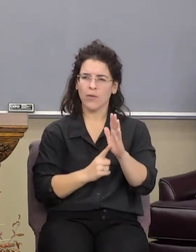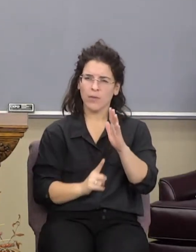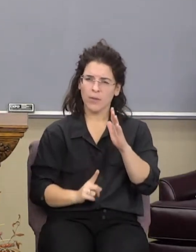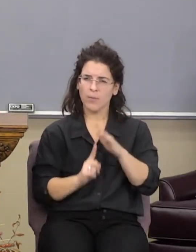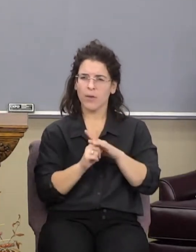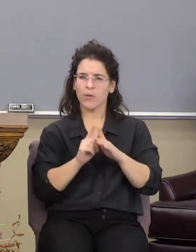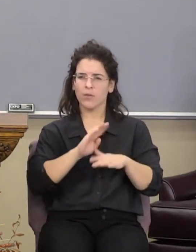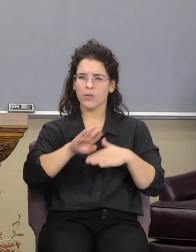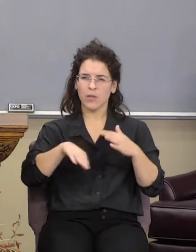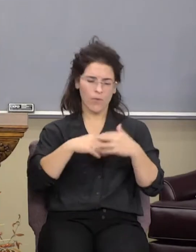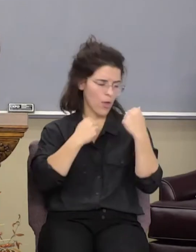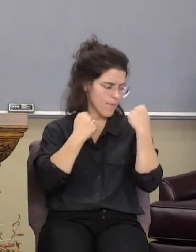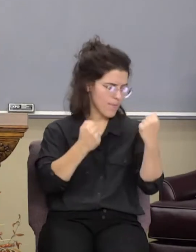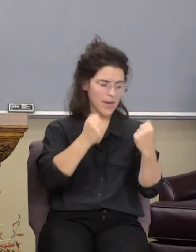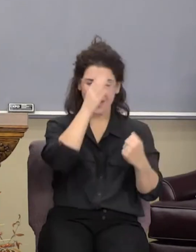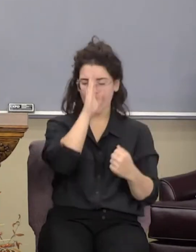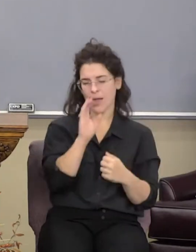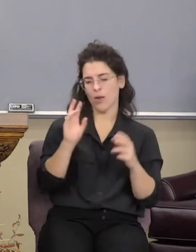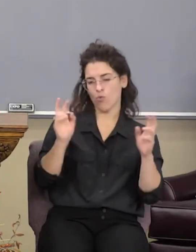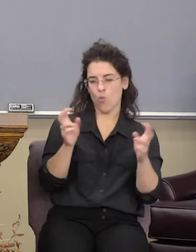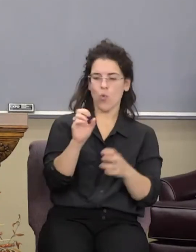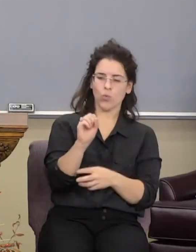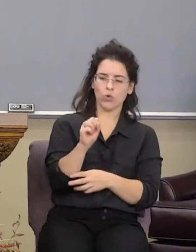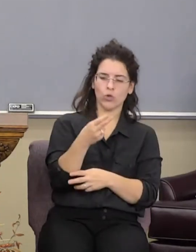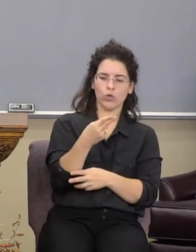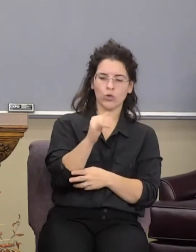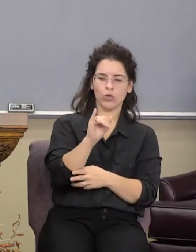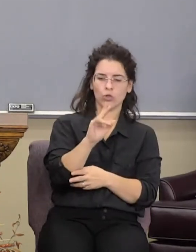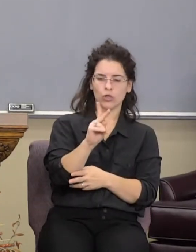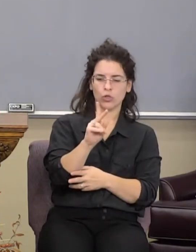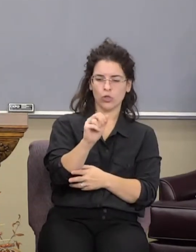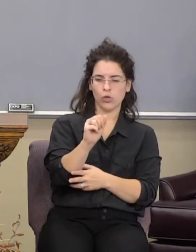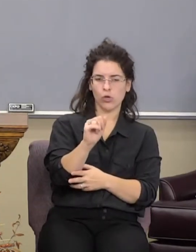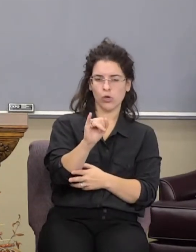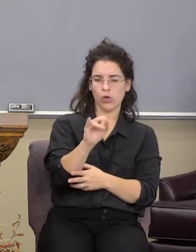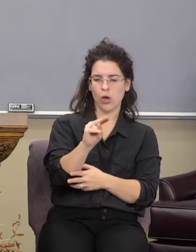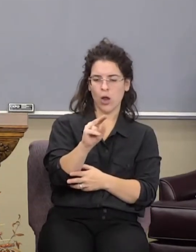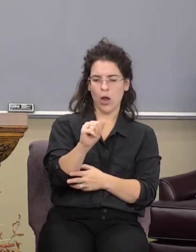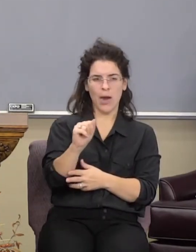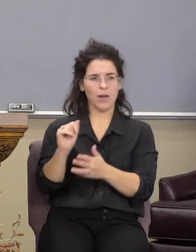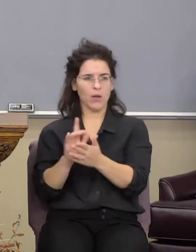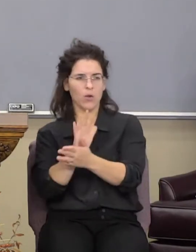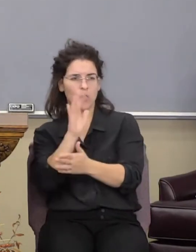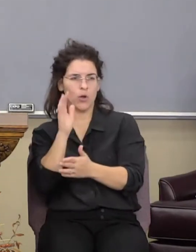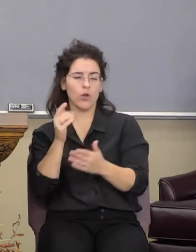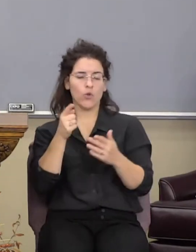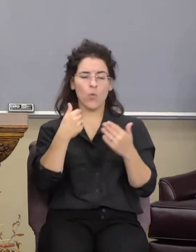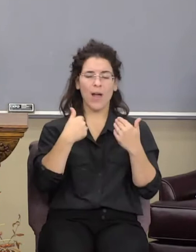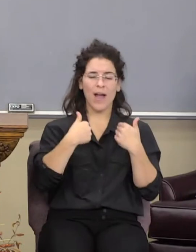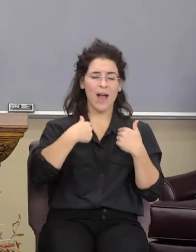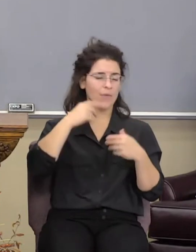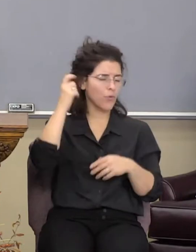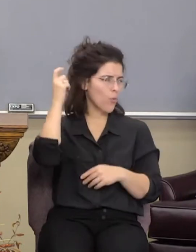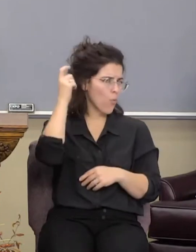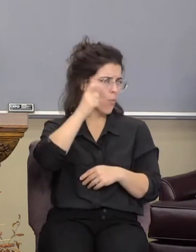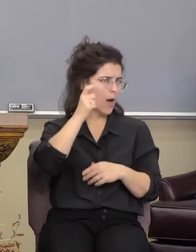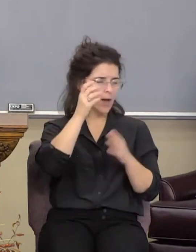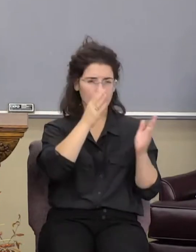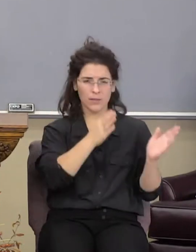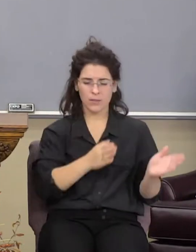Shekinah glory. You have the wise plan of Almighty God, the